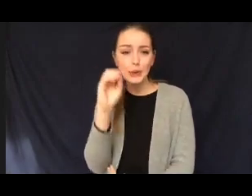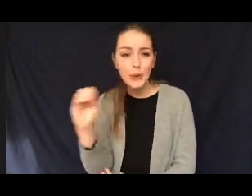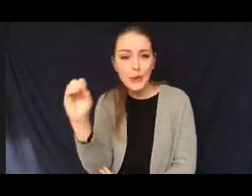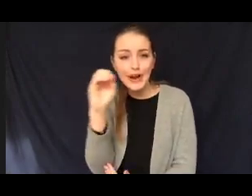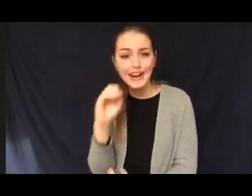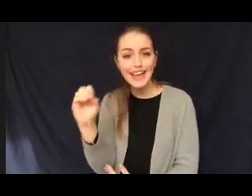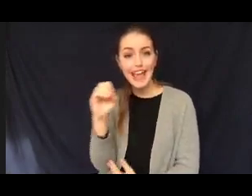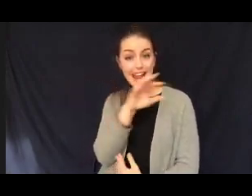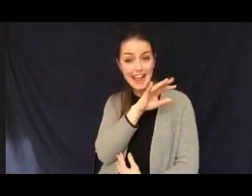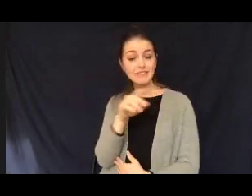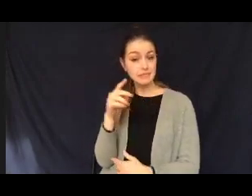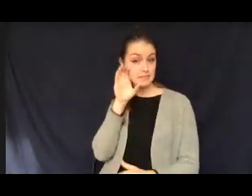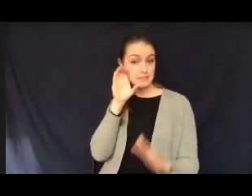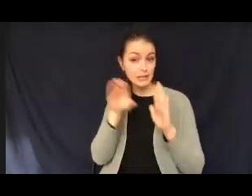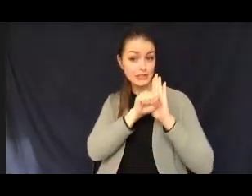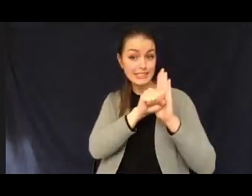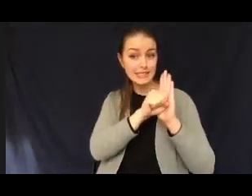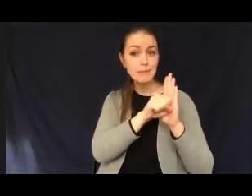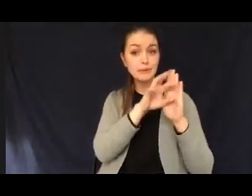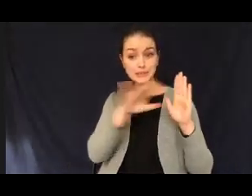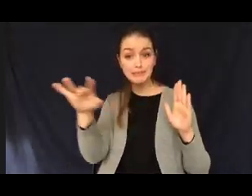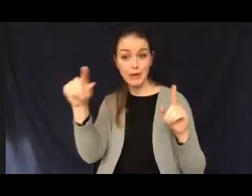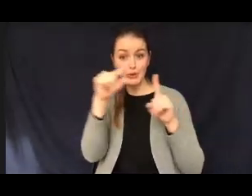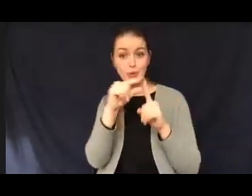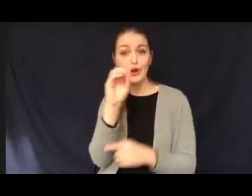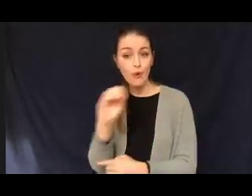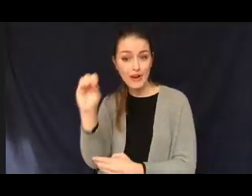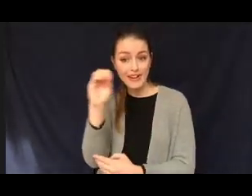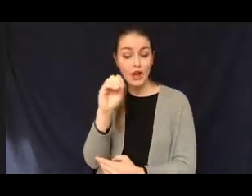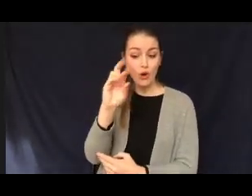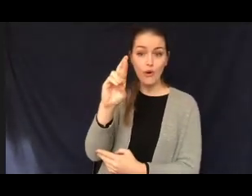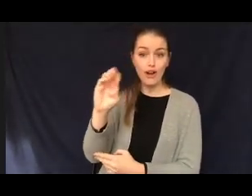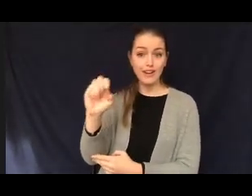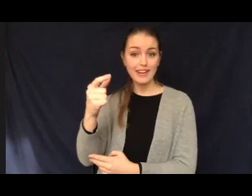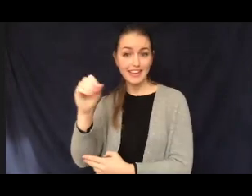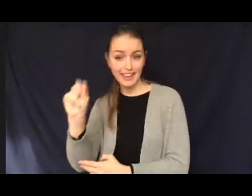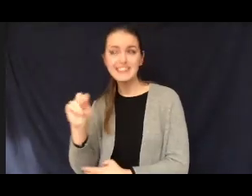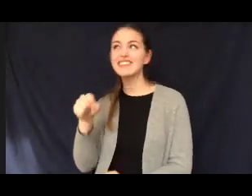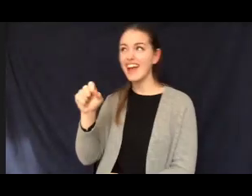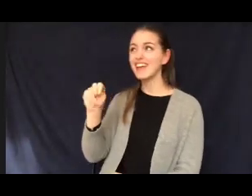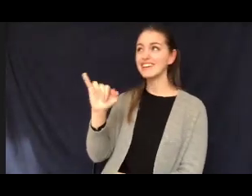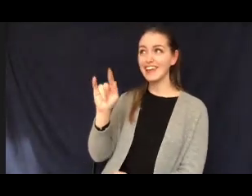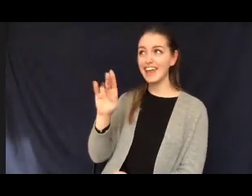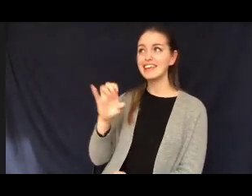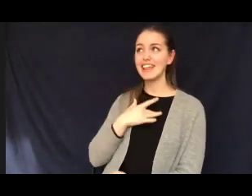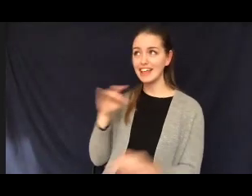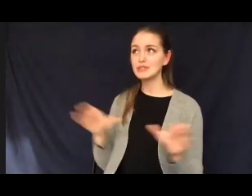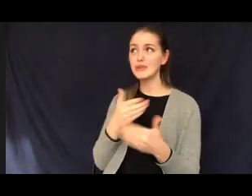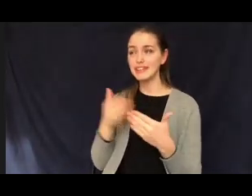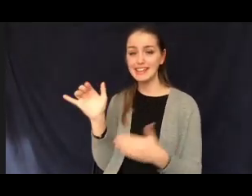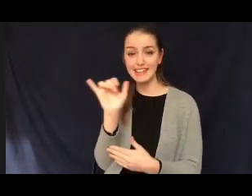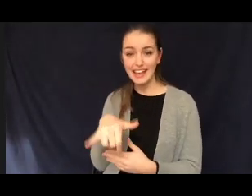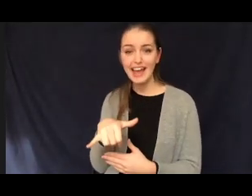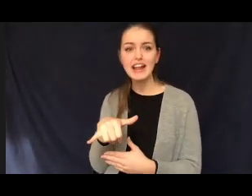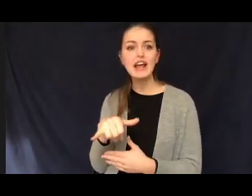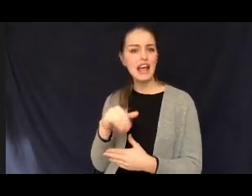Oregon, there it is. This is cool. Yeah, it's How just fun. creative. Nike likes to do stuff like that where they'll put stuff that looks like it's